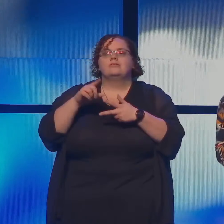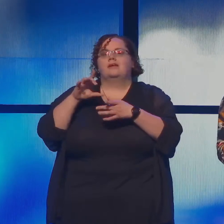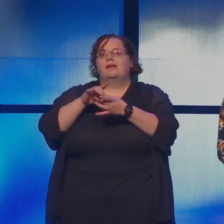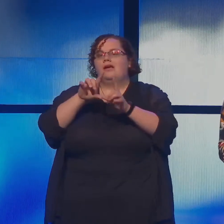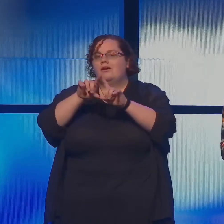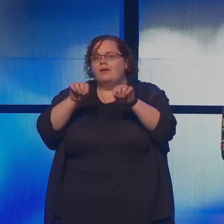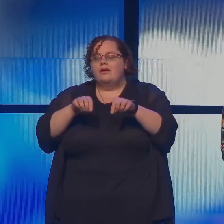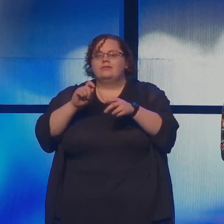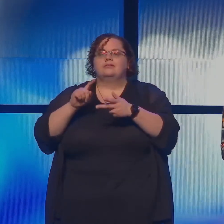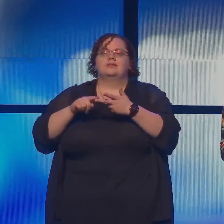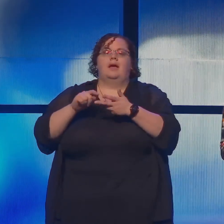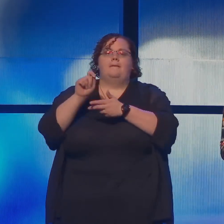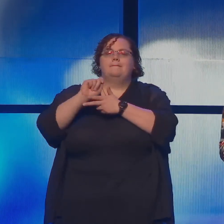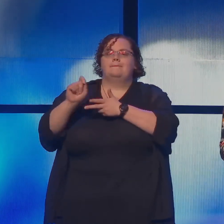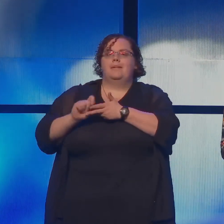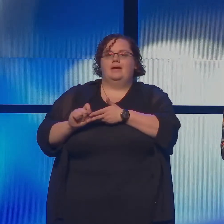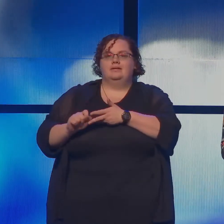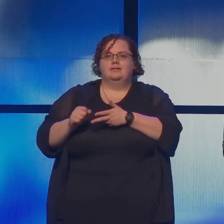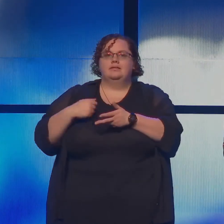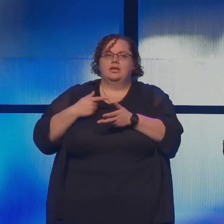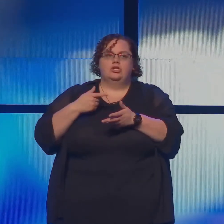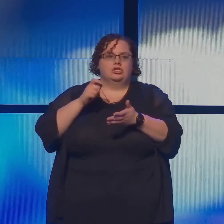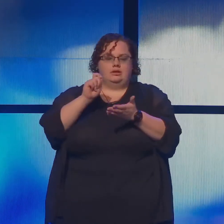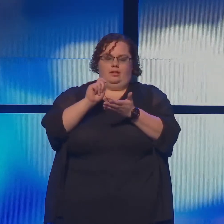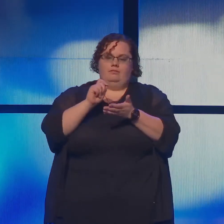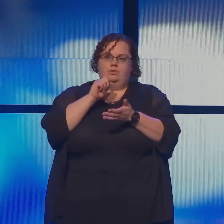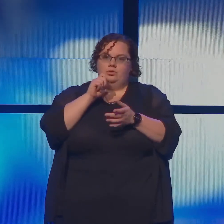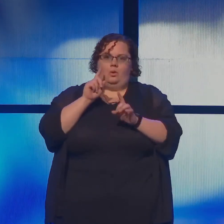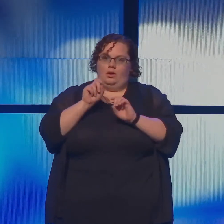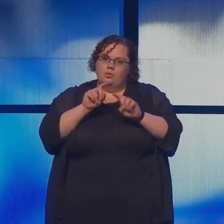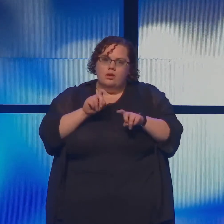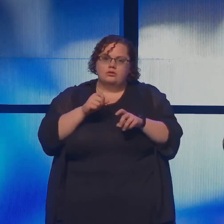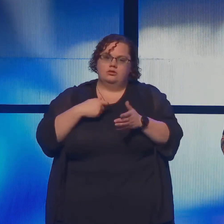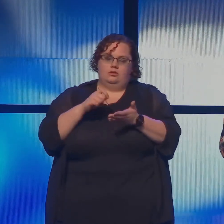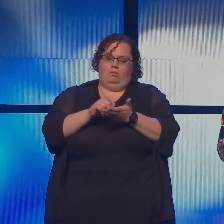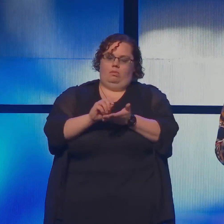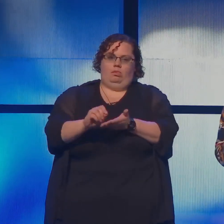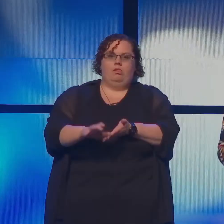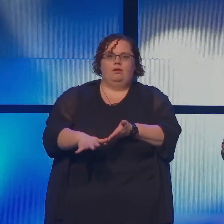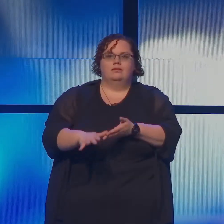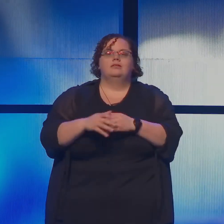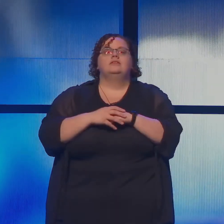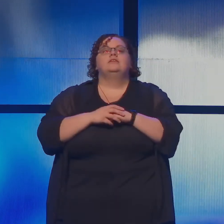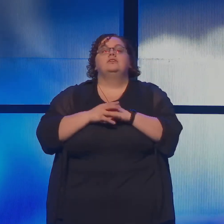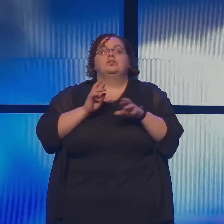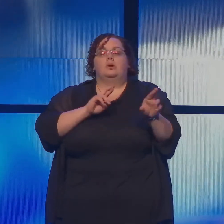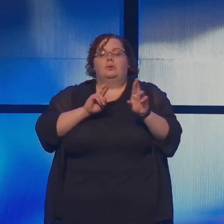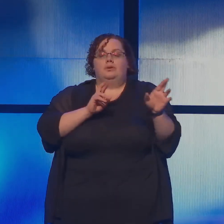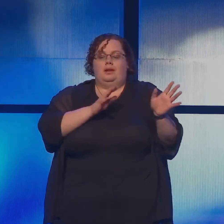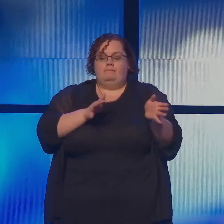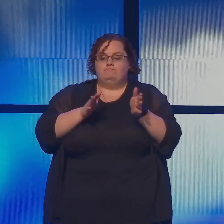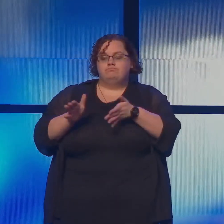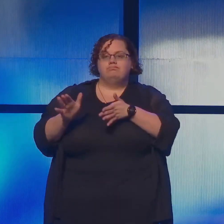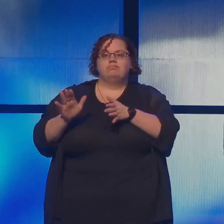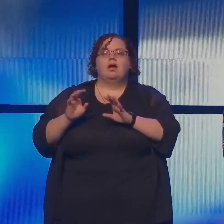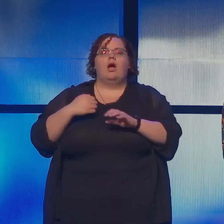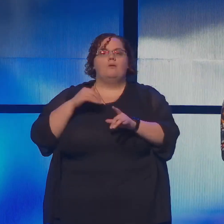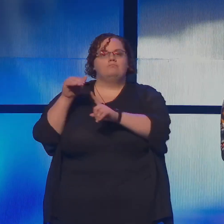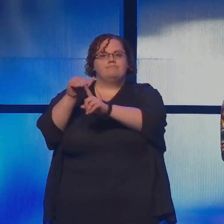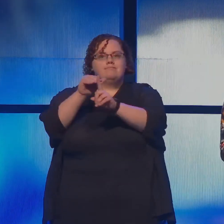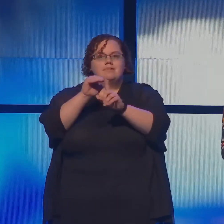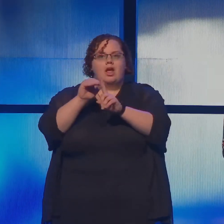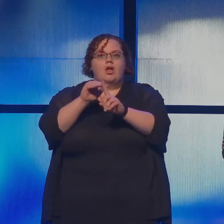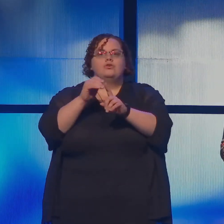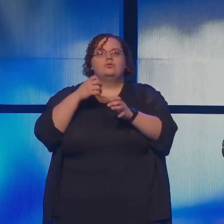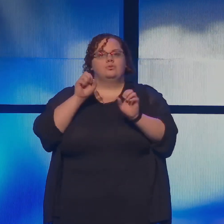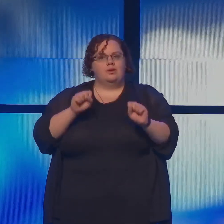there. Don't ask questions. This is a time just to put those in. So while you're getting all of that ready, I just wanted to remind you that you can